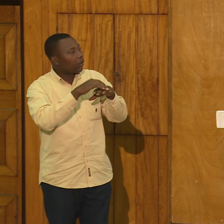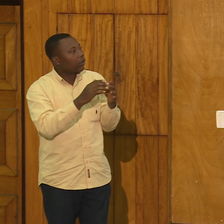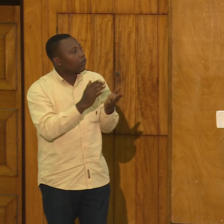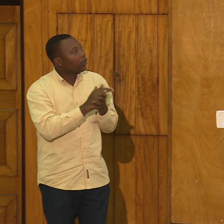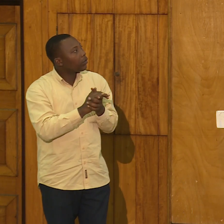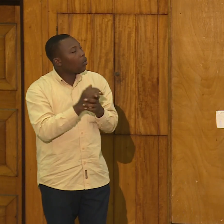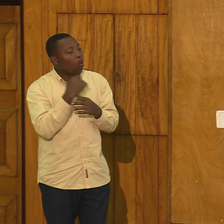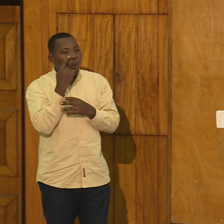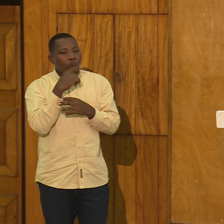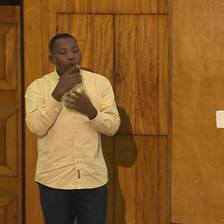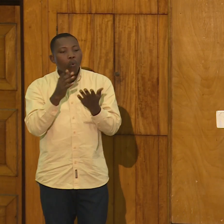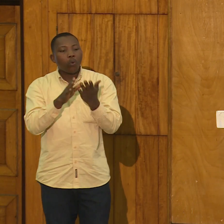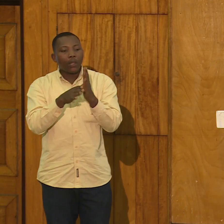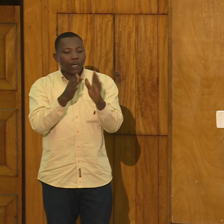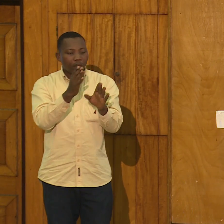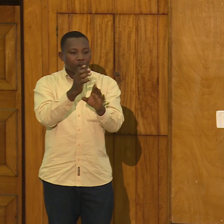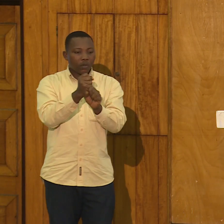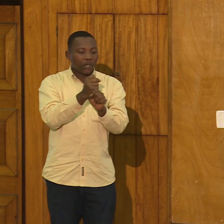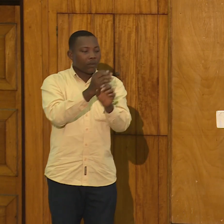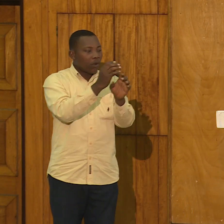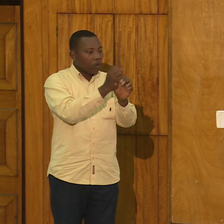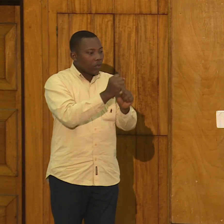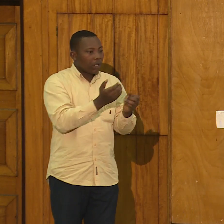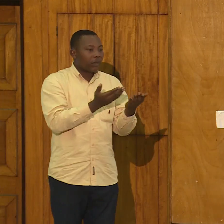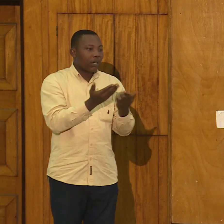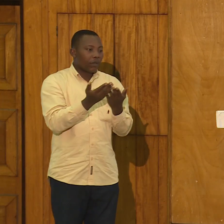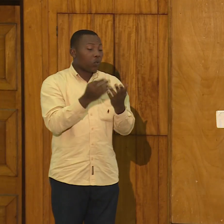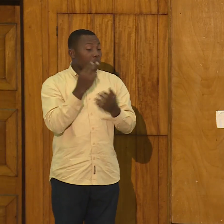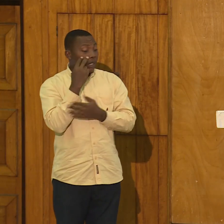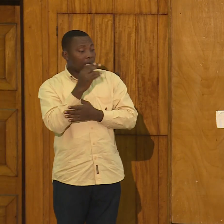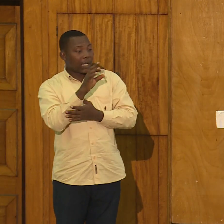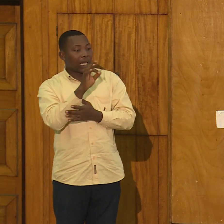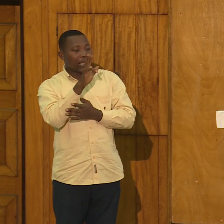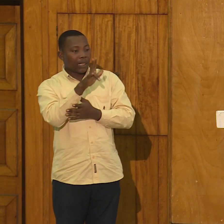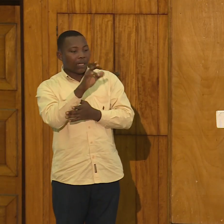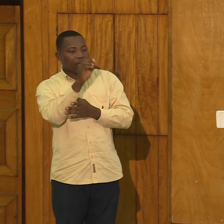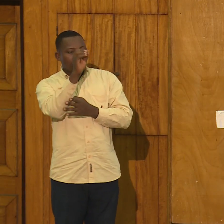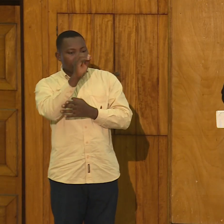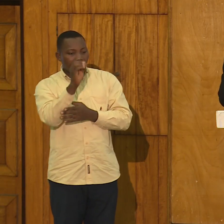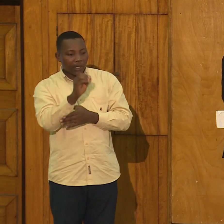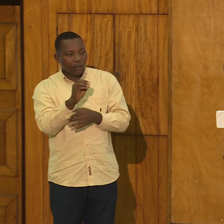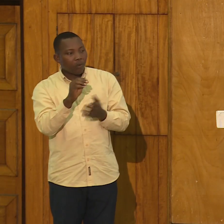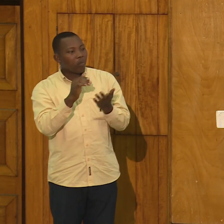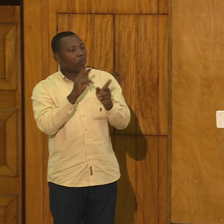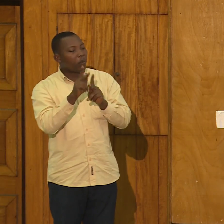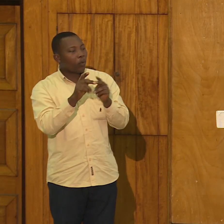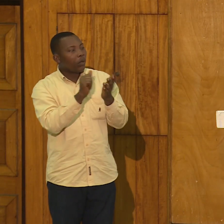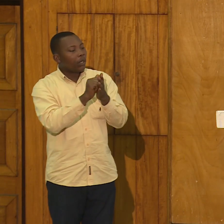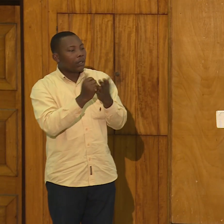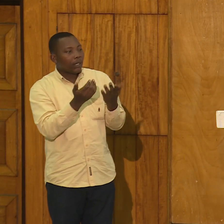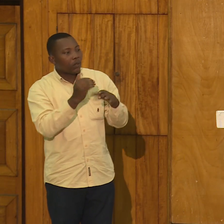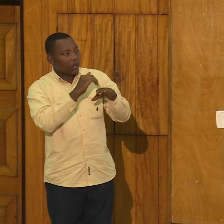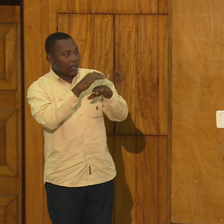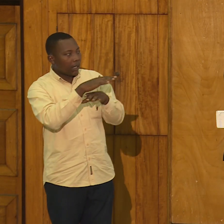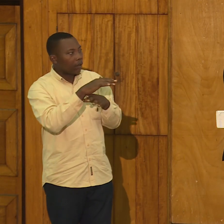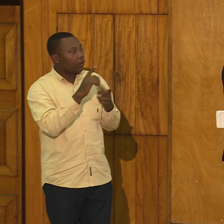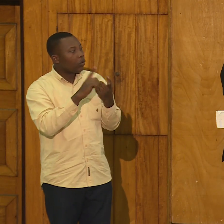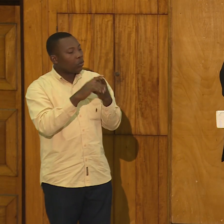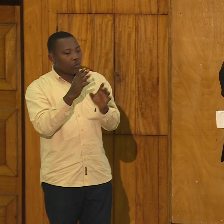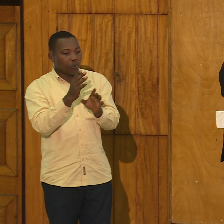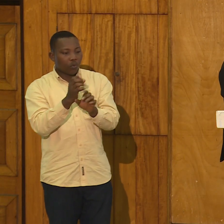then received the services. So we're looking at about 93% of those that were then referred for those services